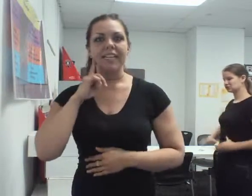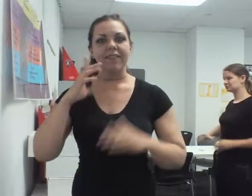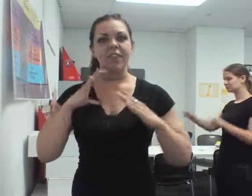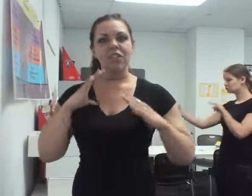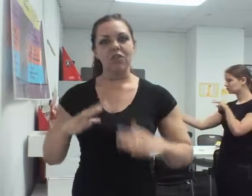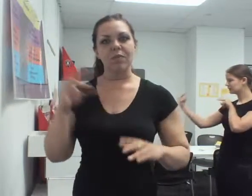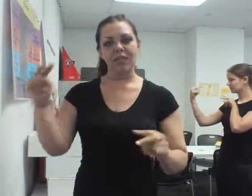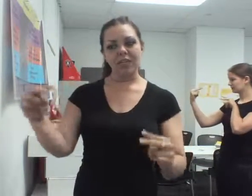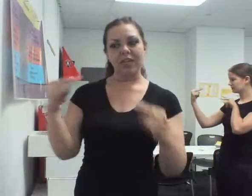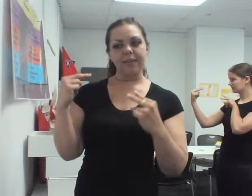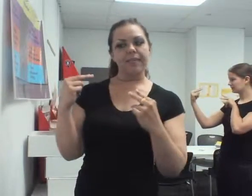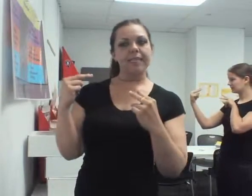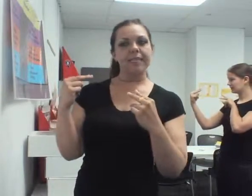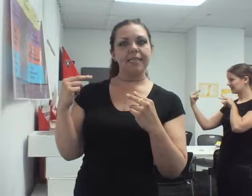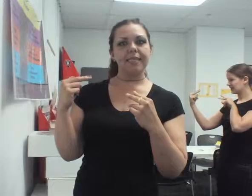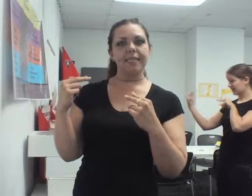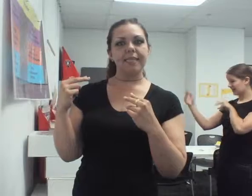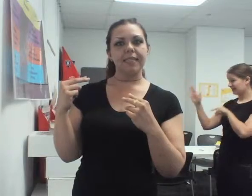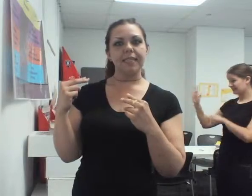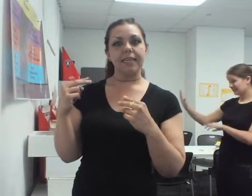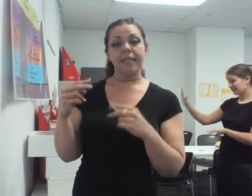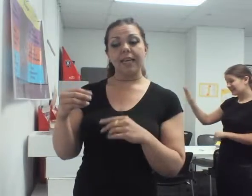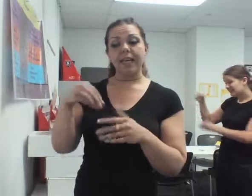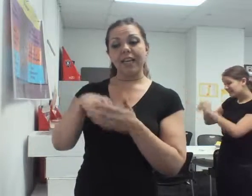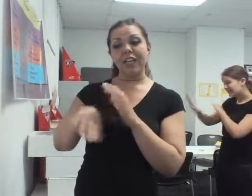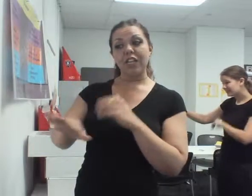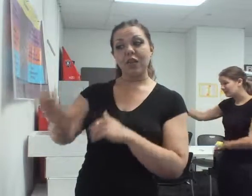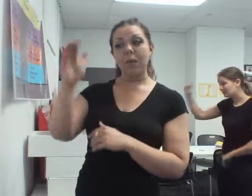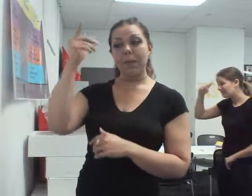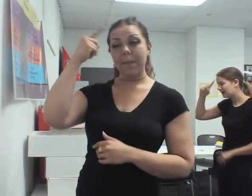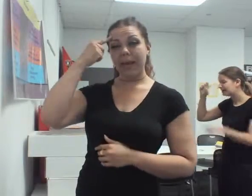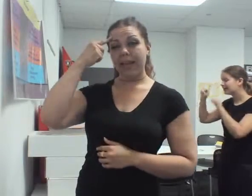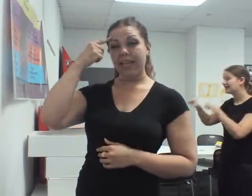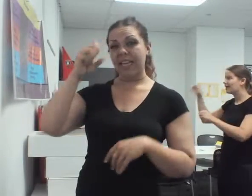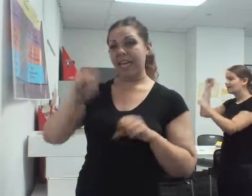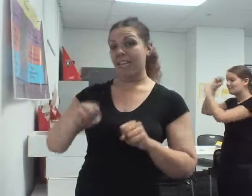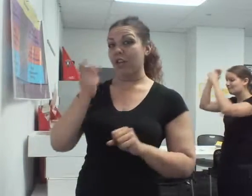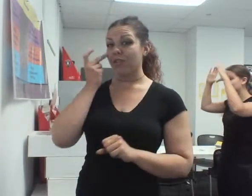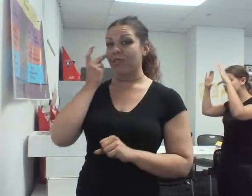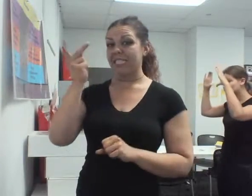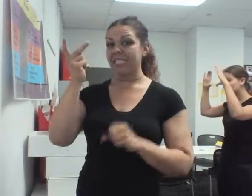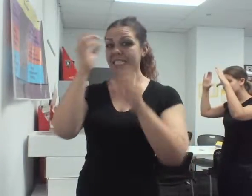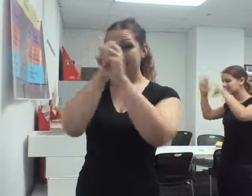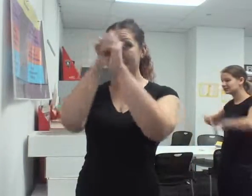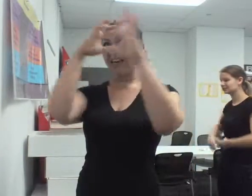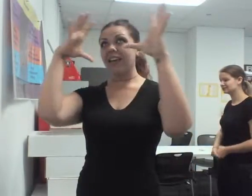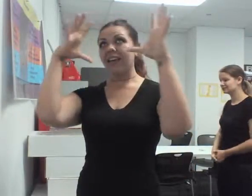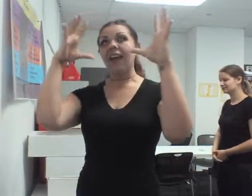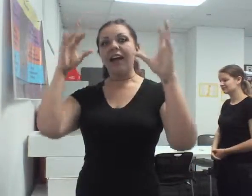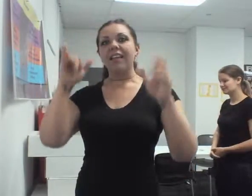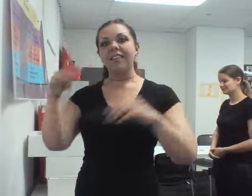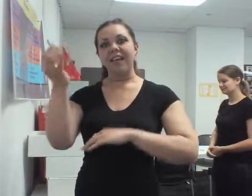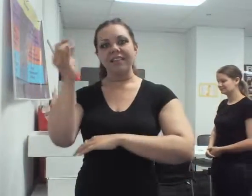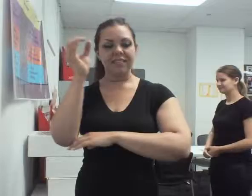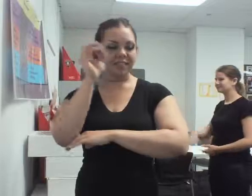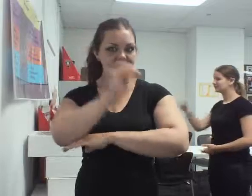your mind, can you see this beautiful sunset? Okay. So now, not using these words,